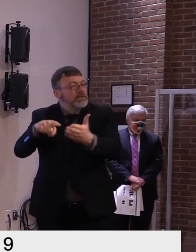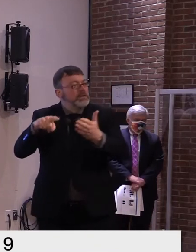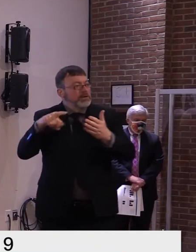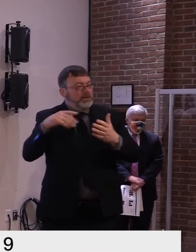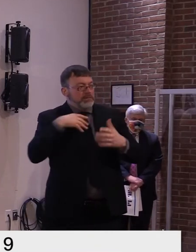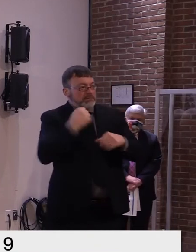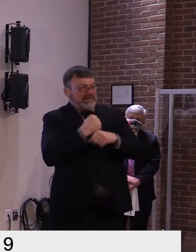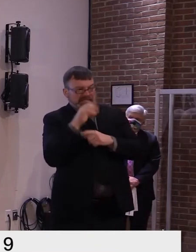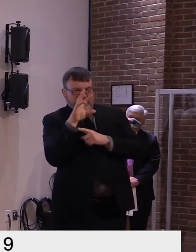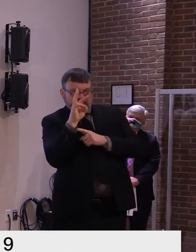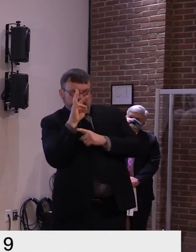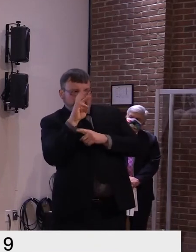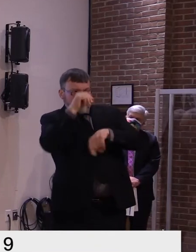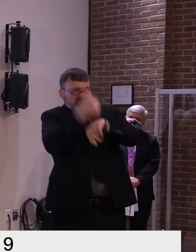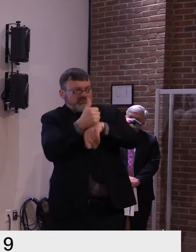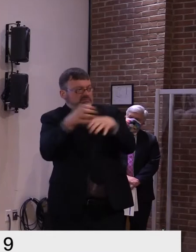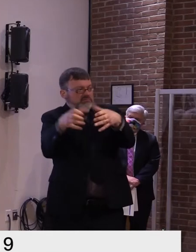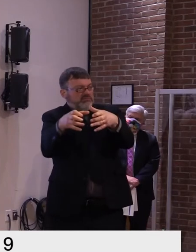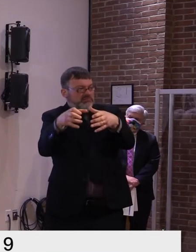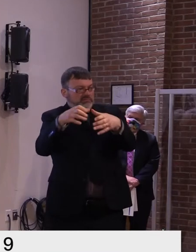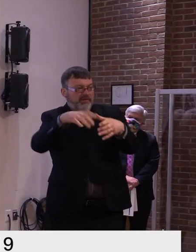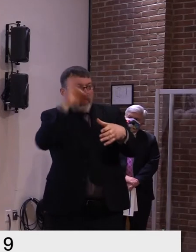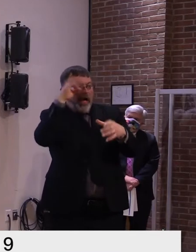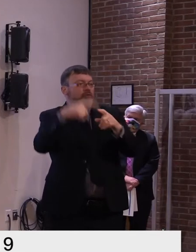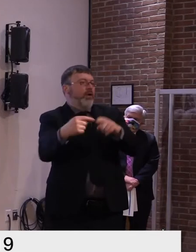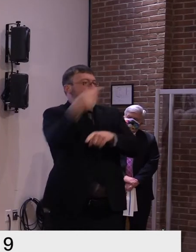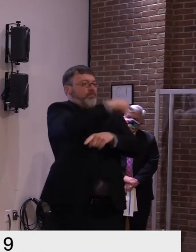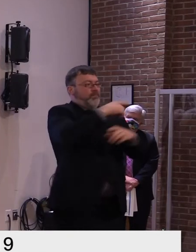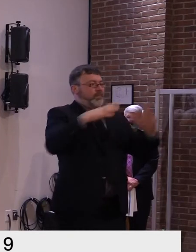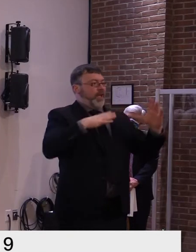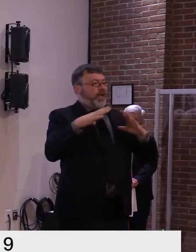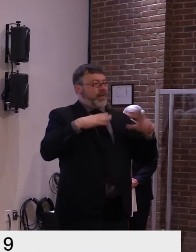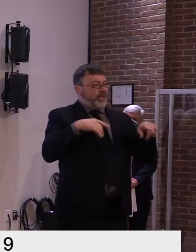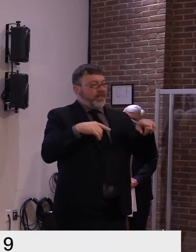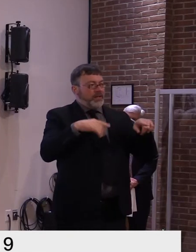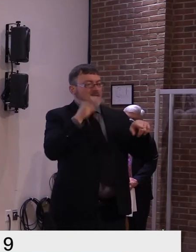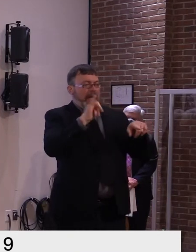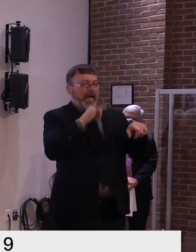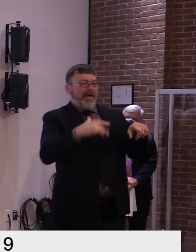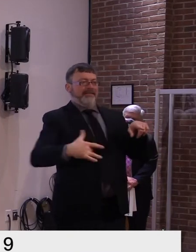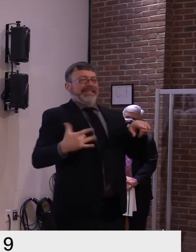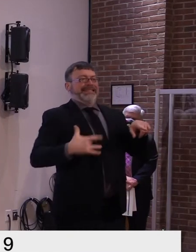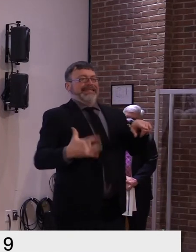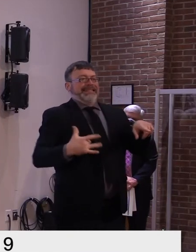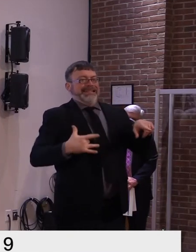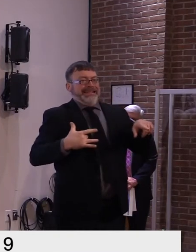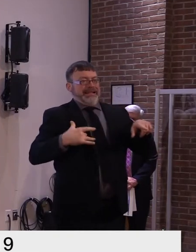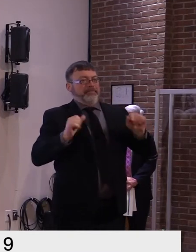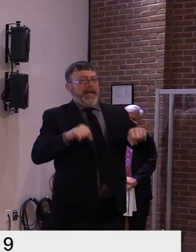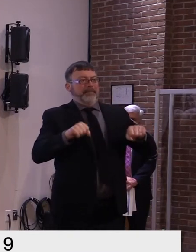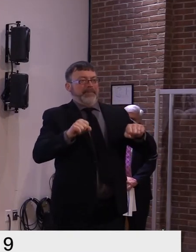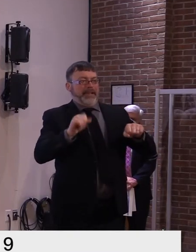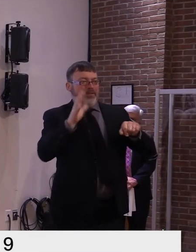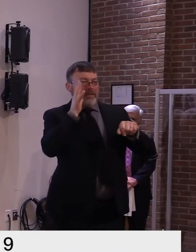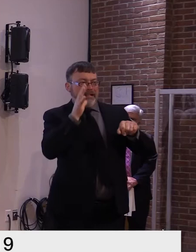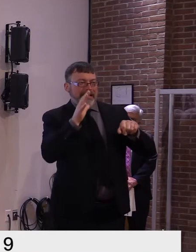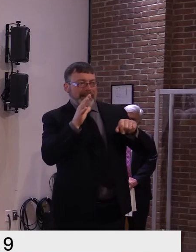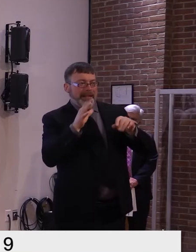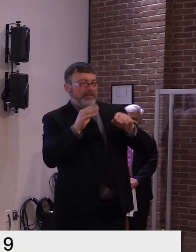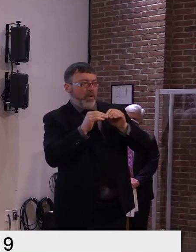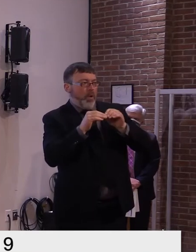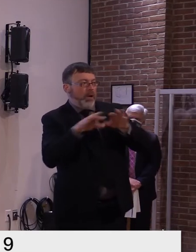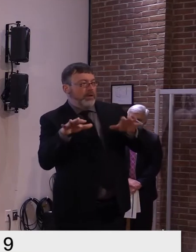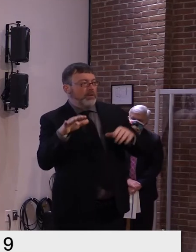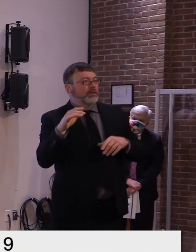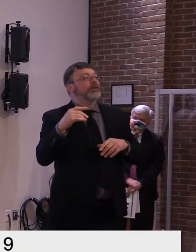recent holidays that have a potential for further spread. Examples are multiple families gathering together